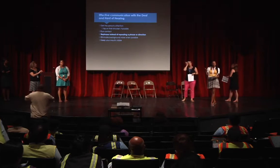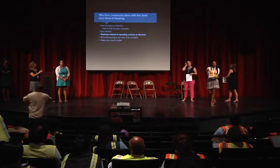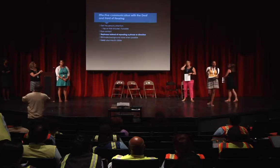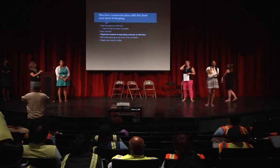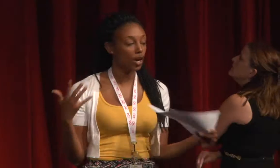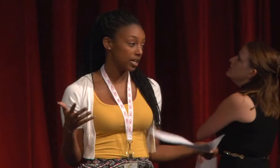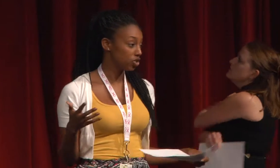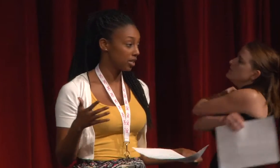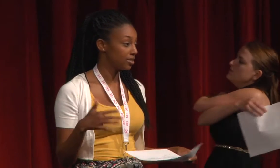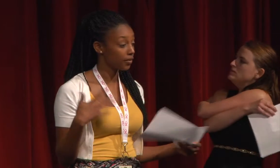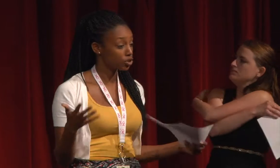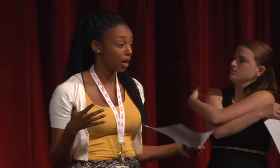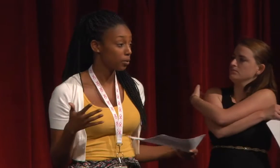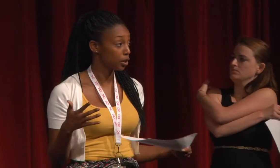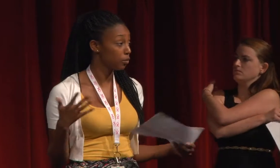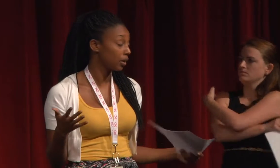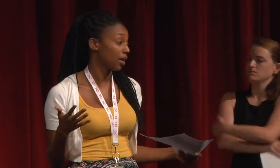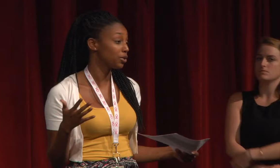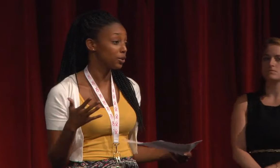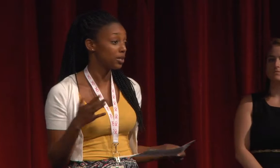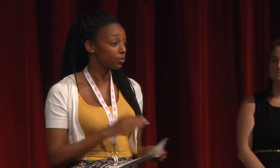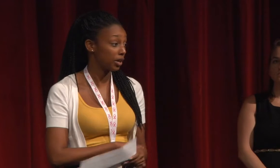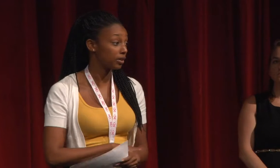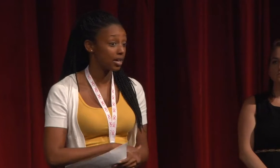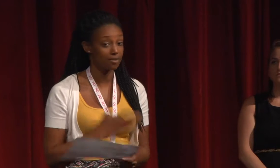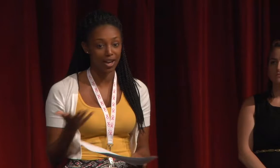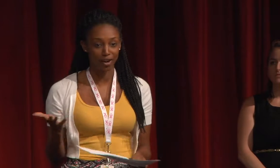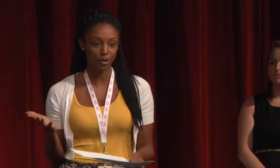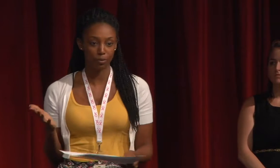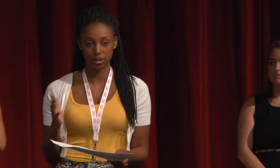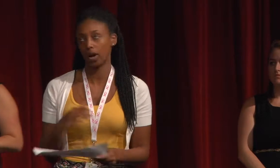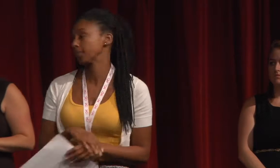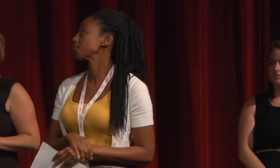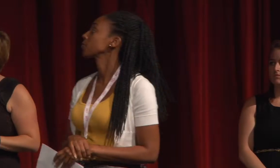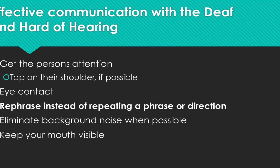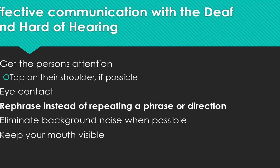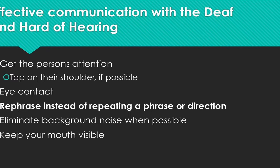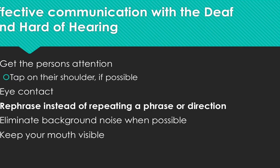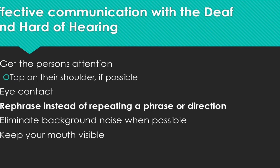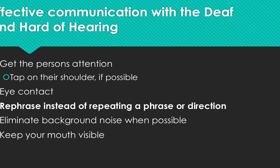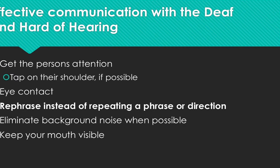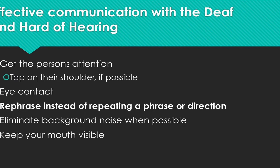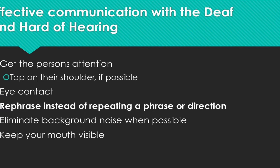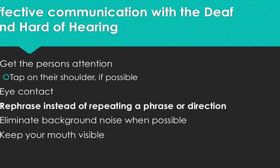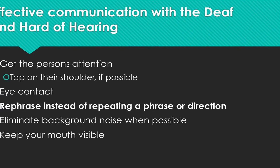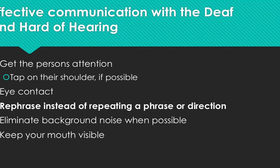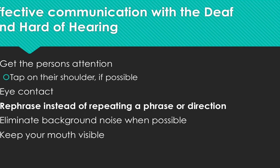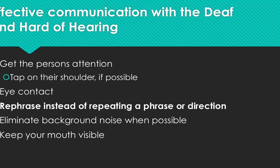effective strategies so that you're able to communicate with students who hear loss if they are on your bus. So one thing that you want to do is first